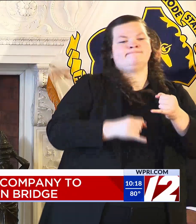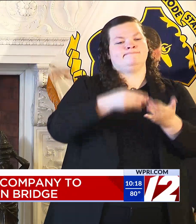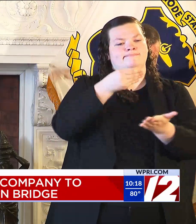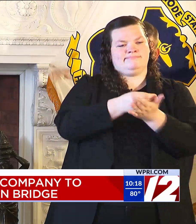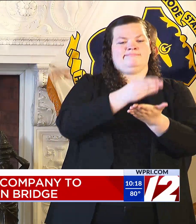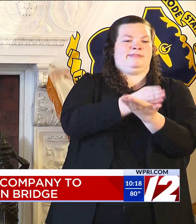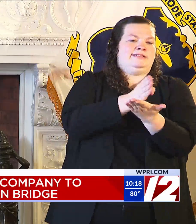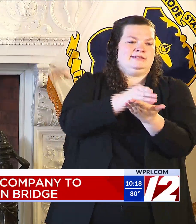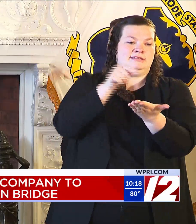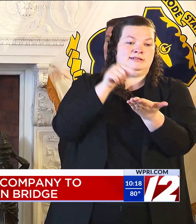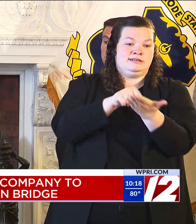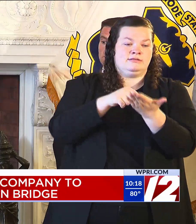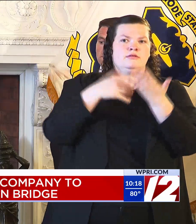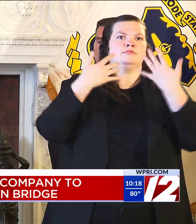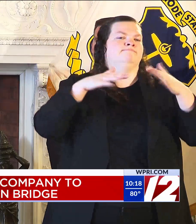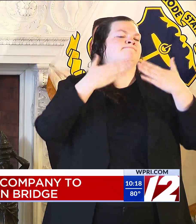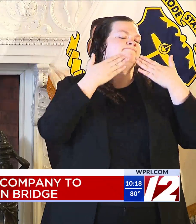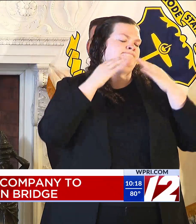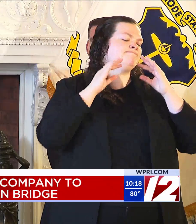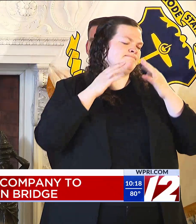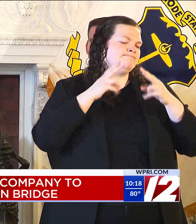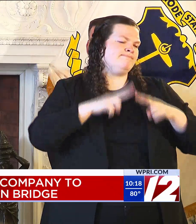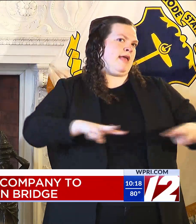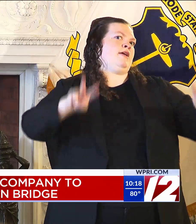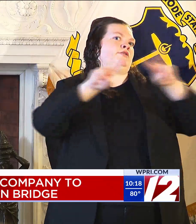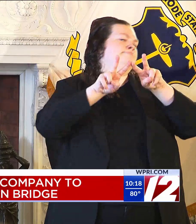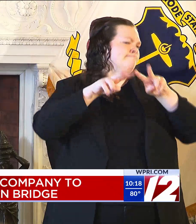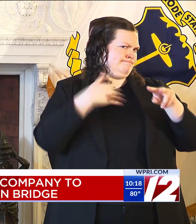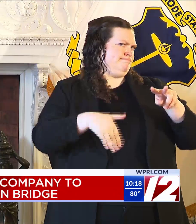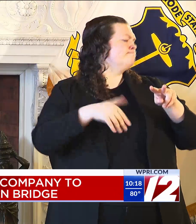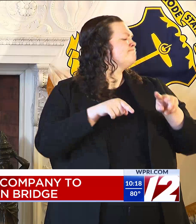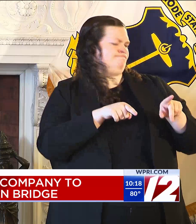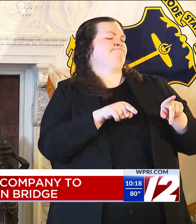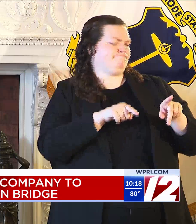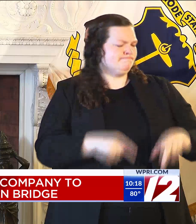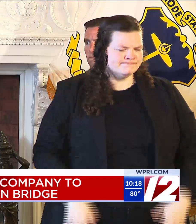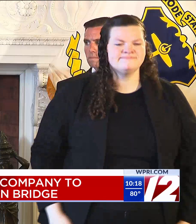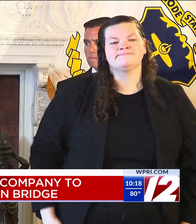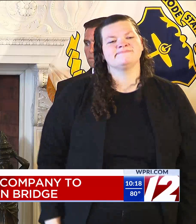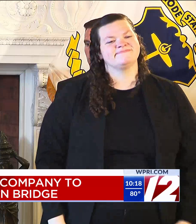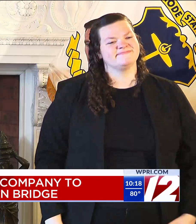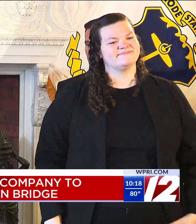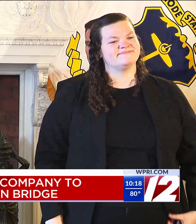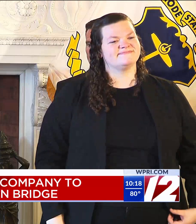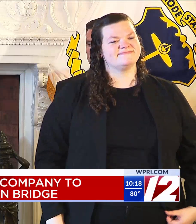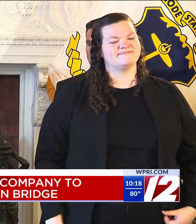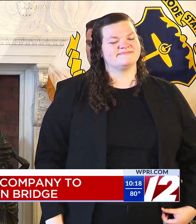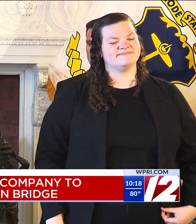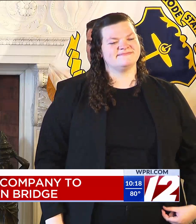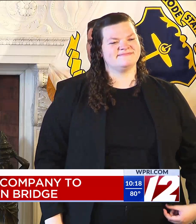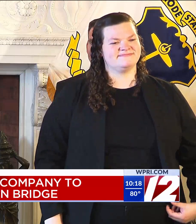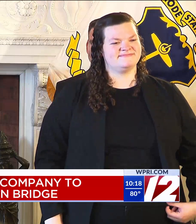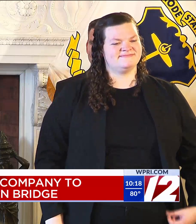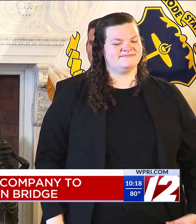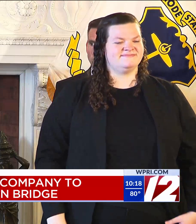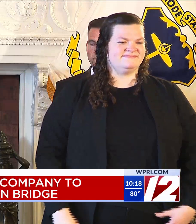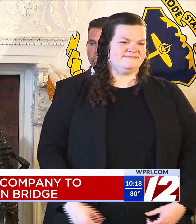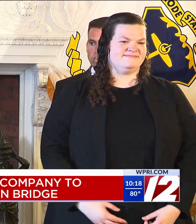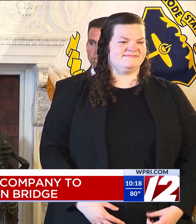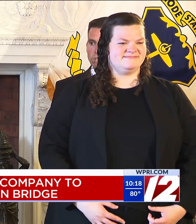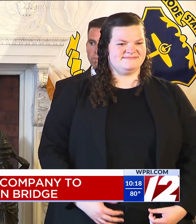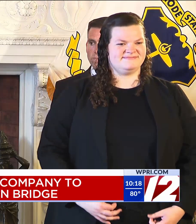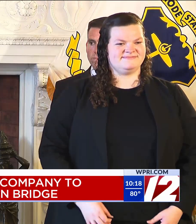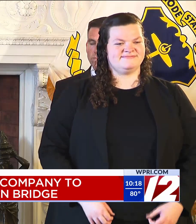value contract for the state of Rhode Island. I want to acknowledge the